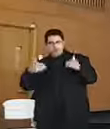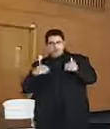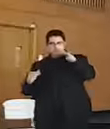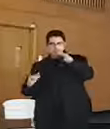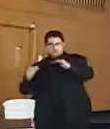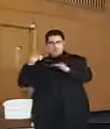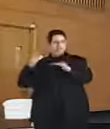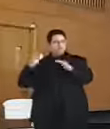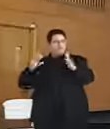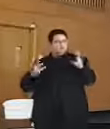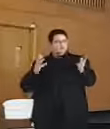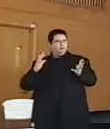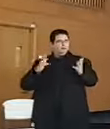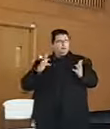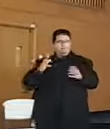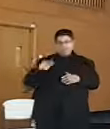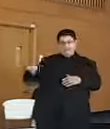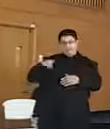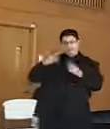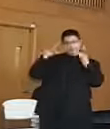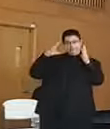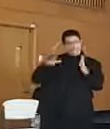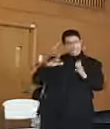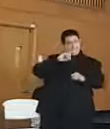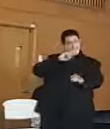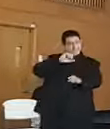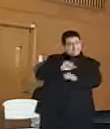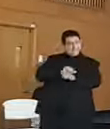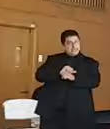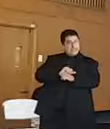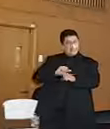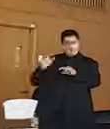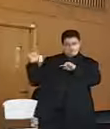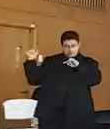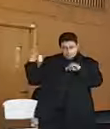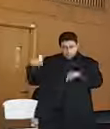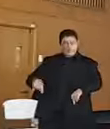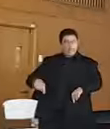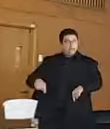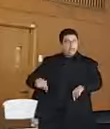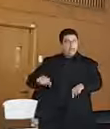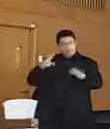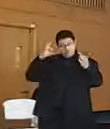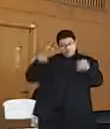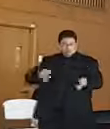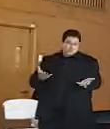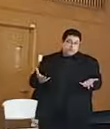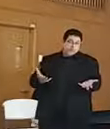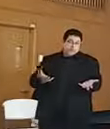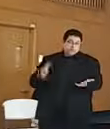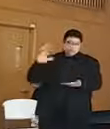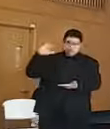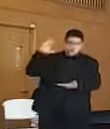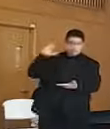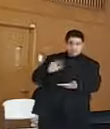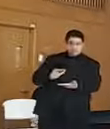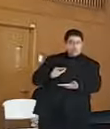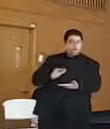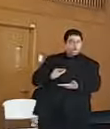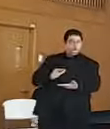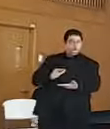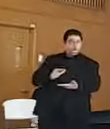live. And so those teachers dedicated to coming in, which we have some here now, have made a choice to reduce